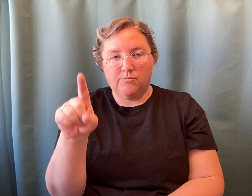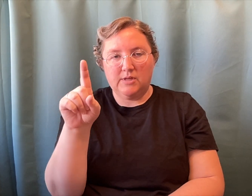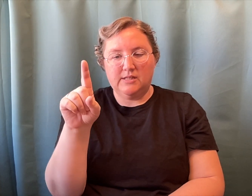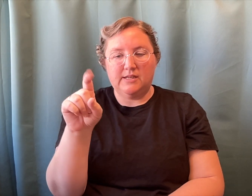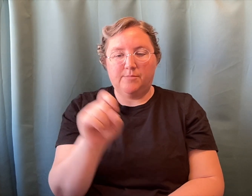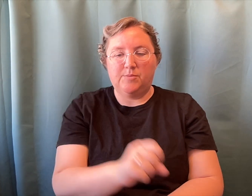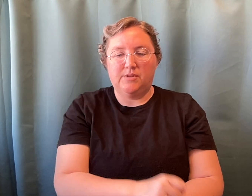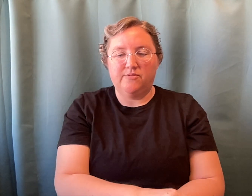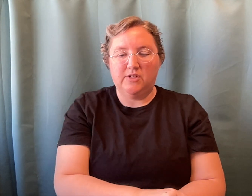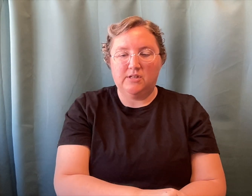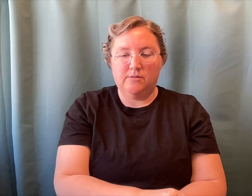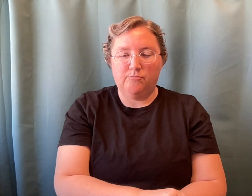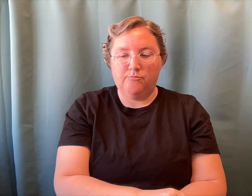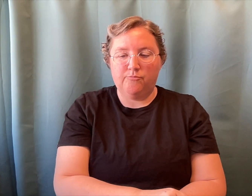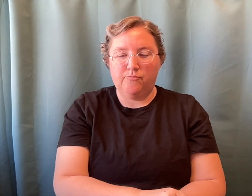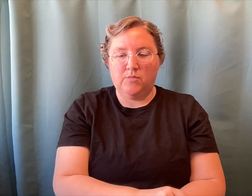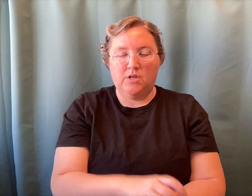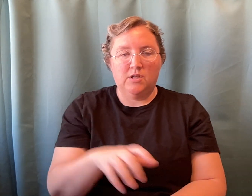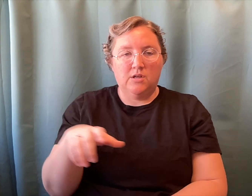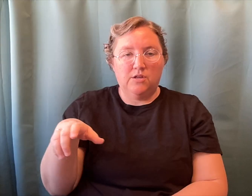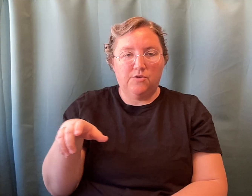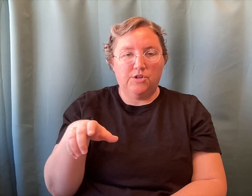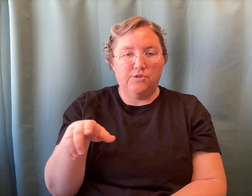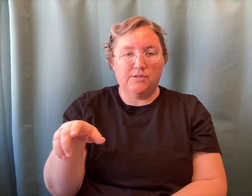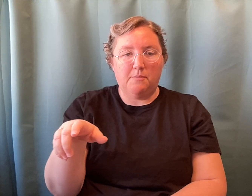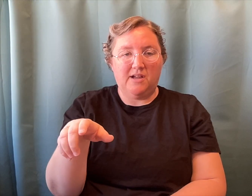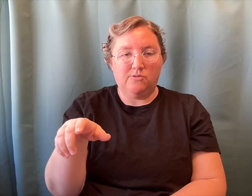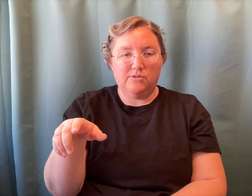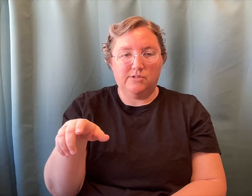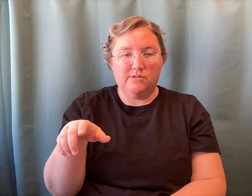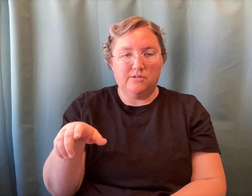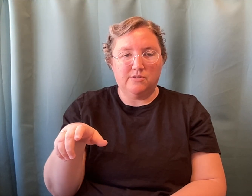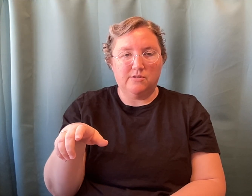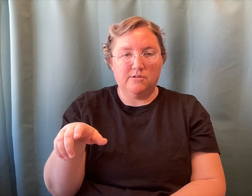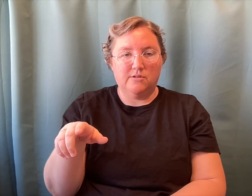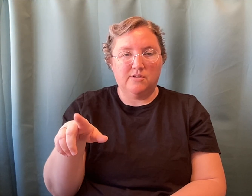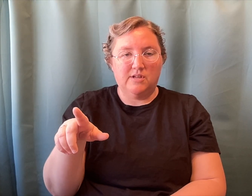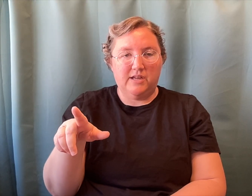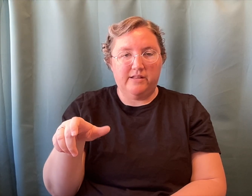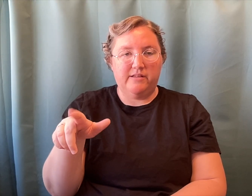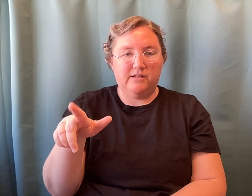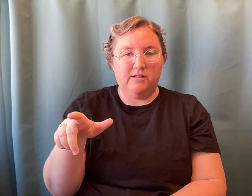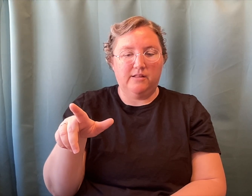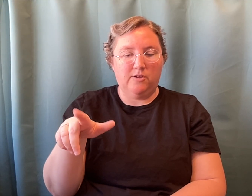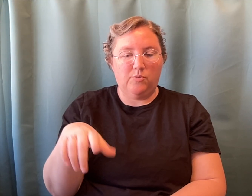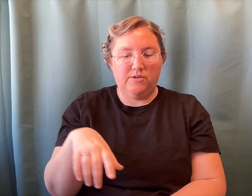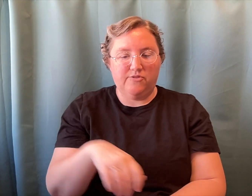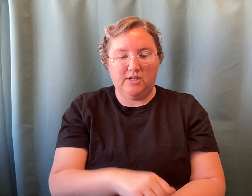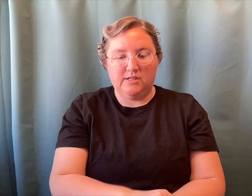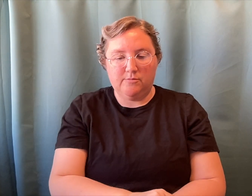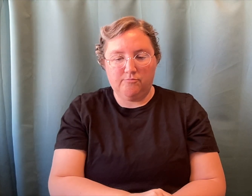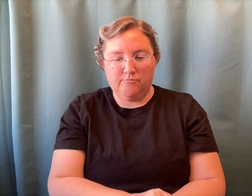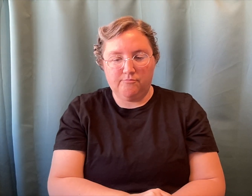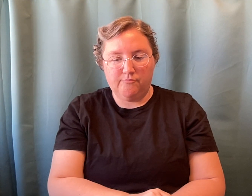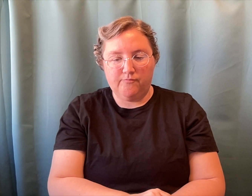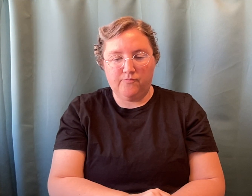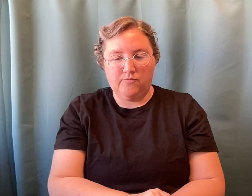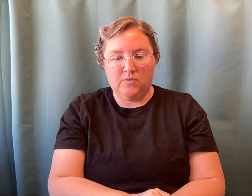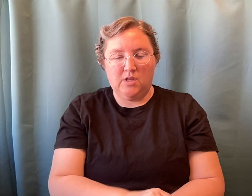and tap it when you find it. You can use a mouse and then click when you find it.